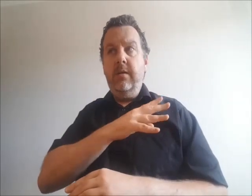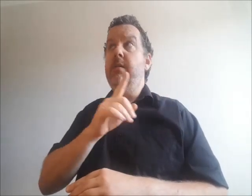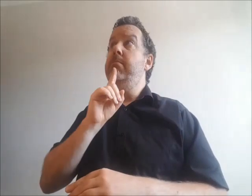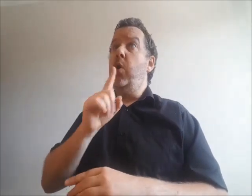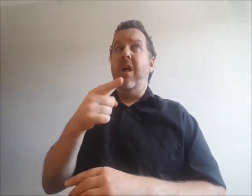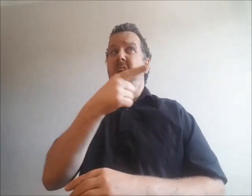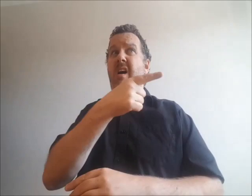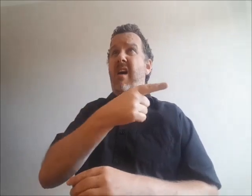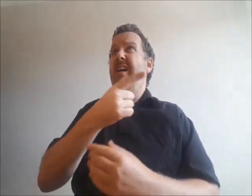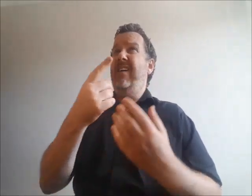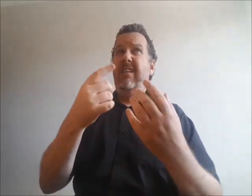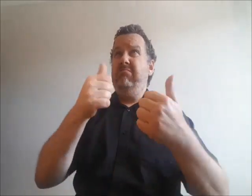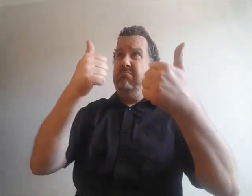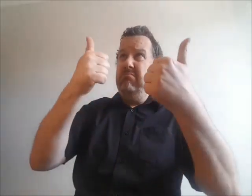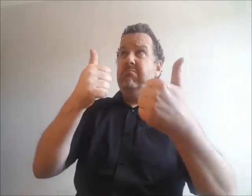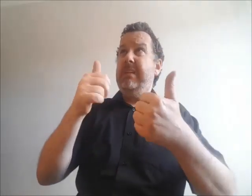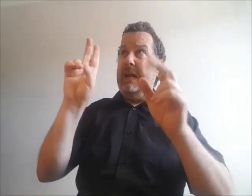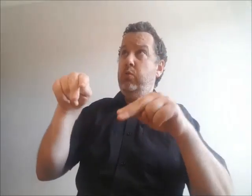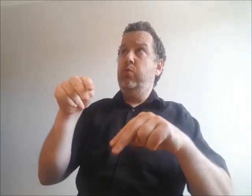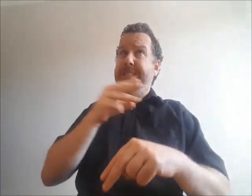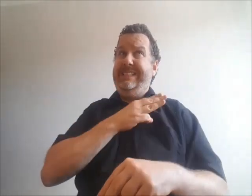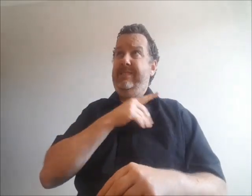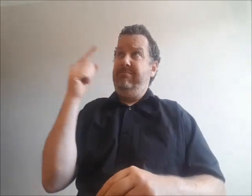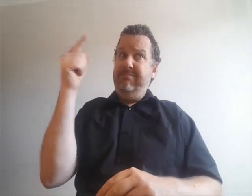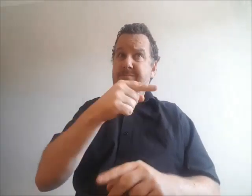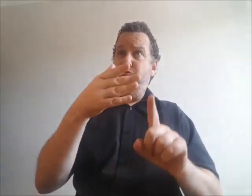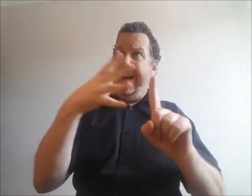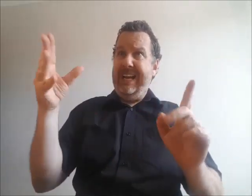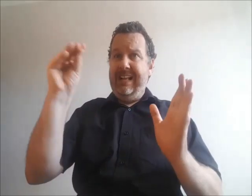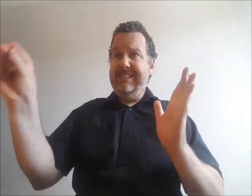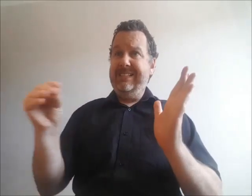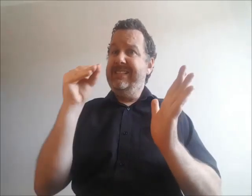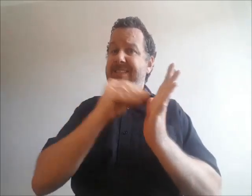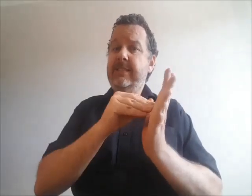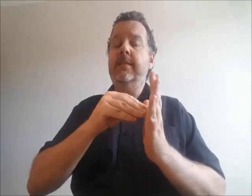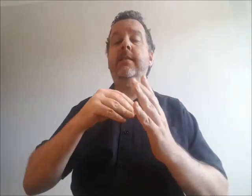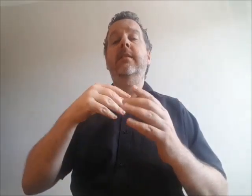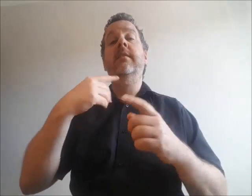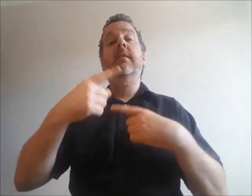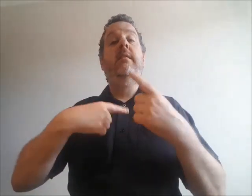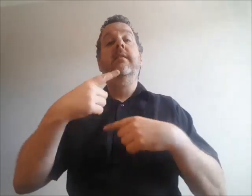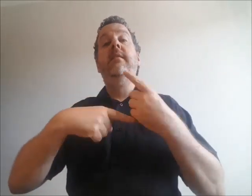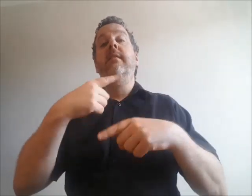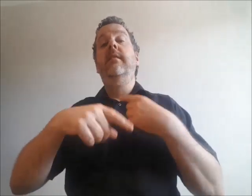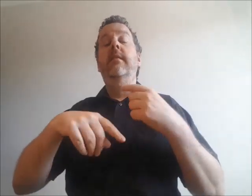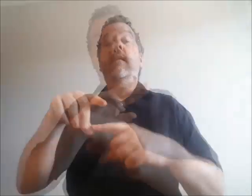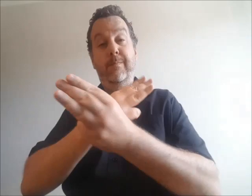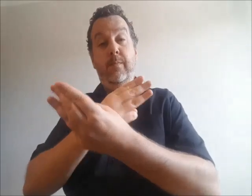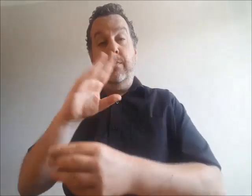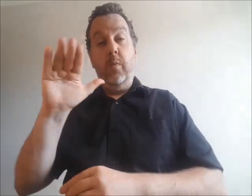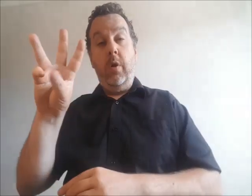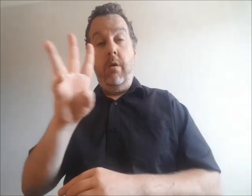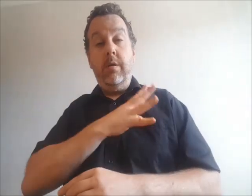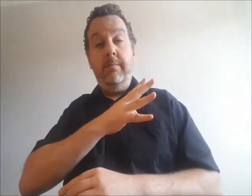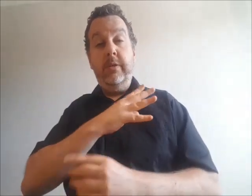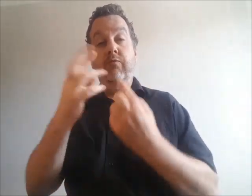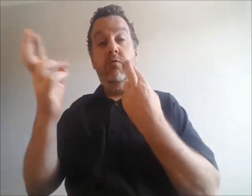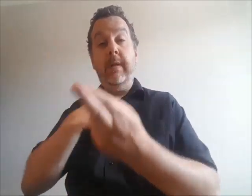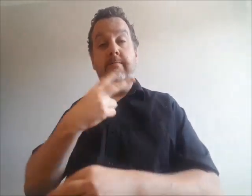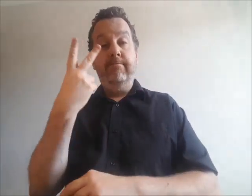and said, well, is it possible to get this school recognised? And then the Poor Law Commission responded again